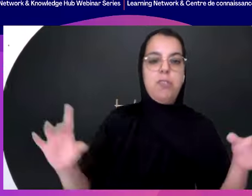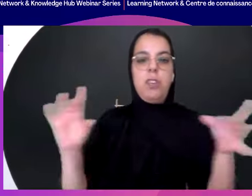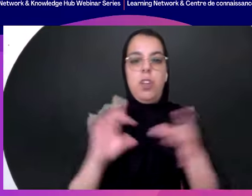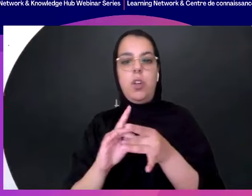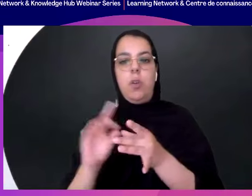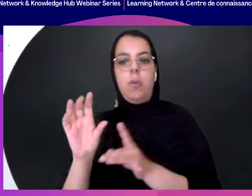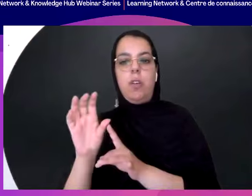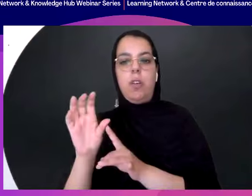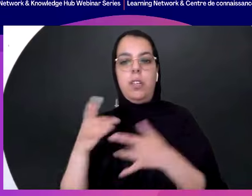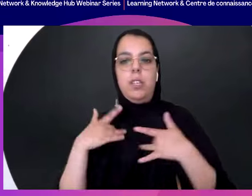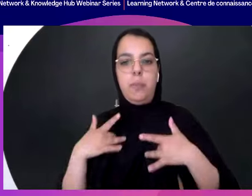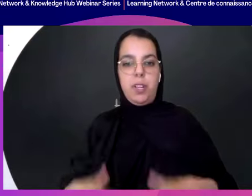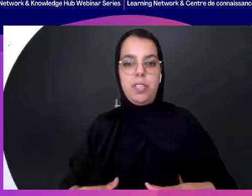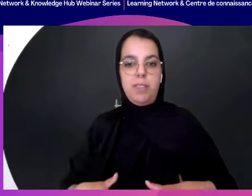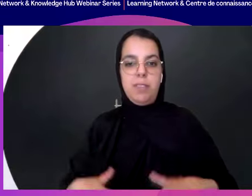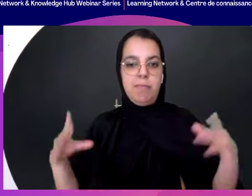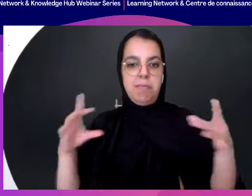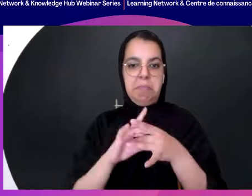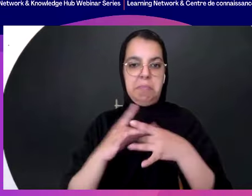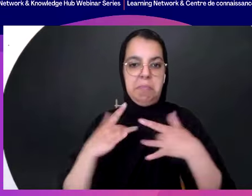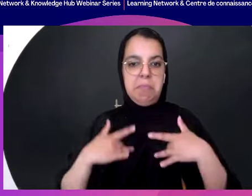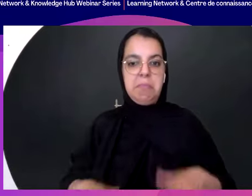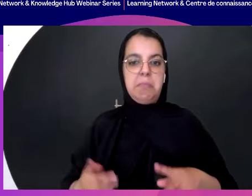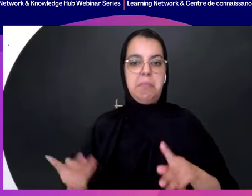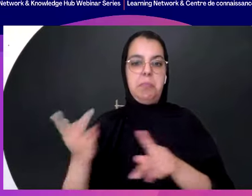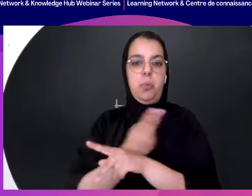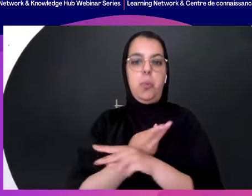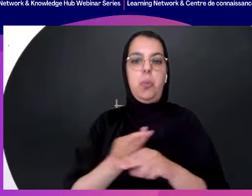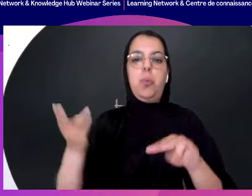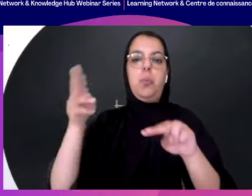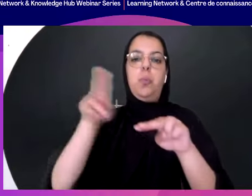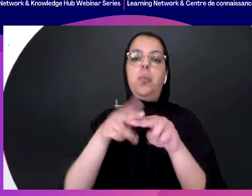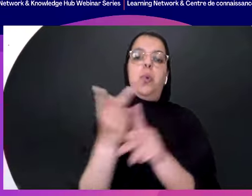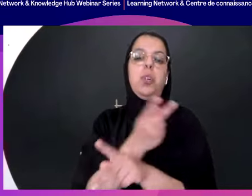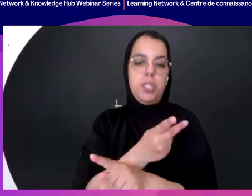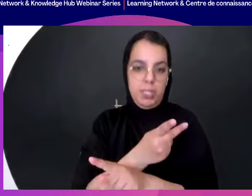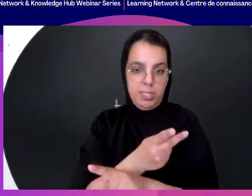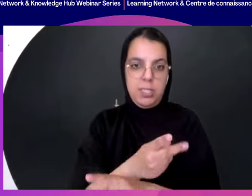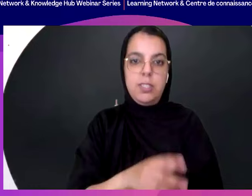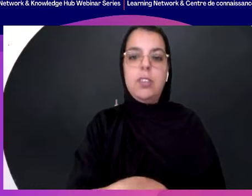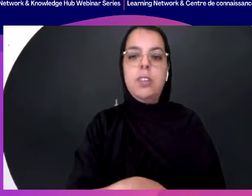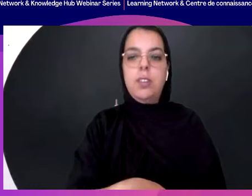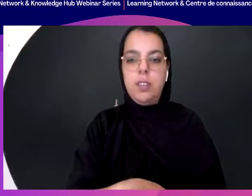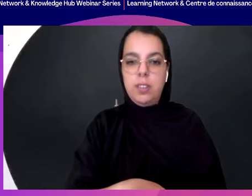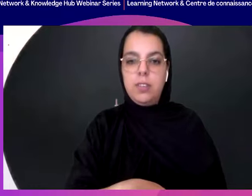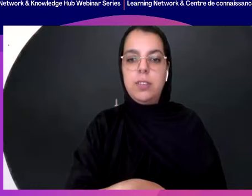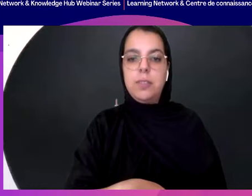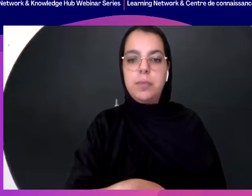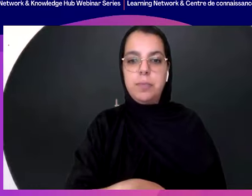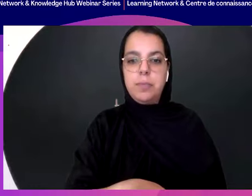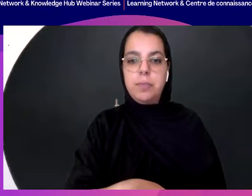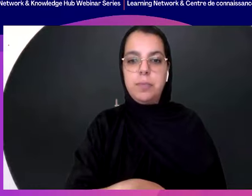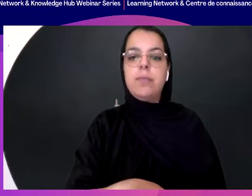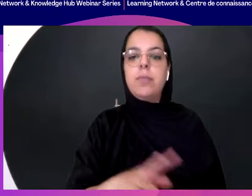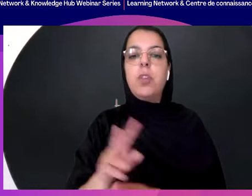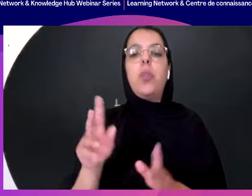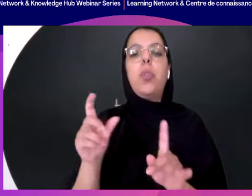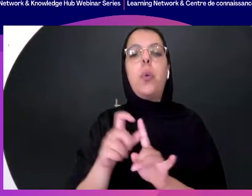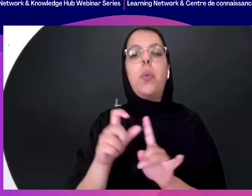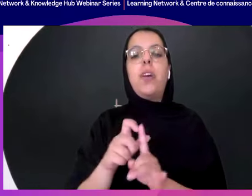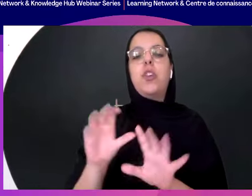says in-group affect. And all that really means is is a kind of fancy term for cultural identity. We ask people,